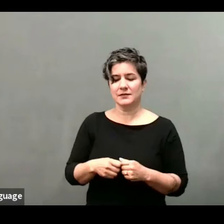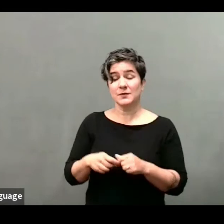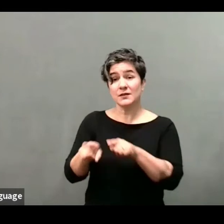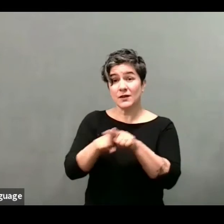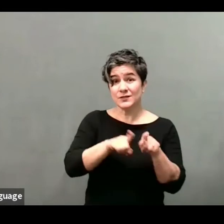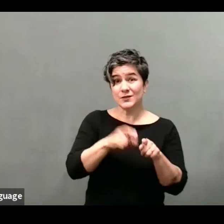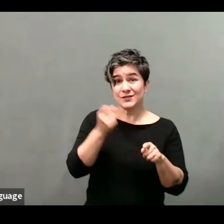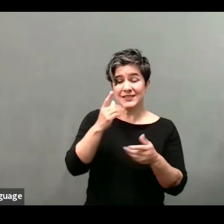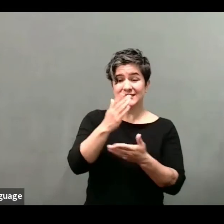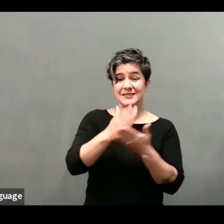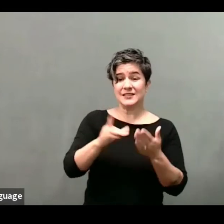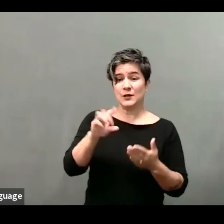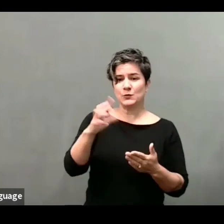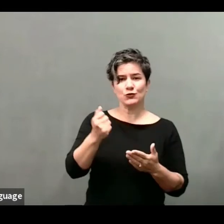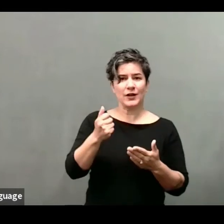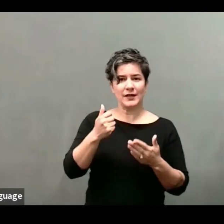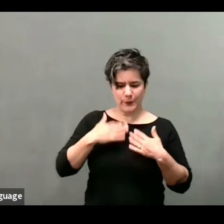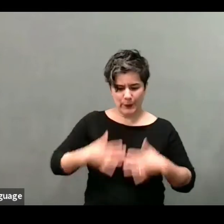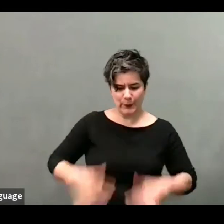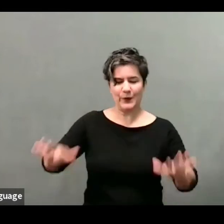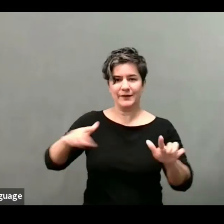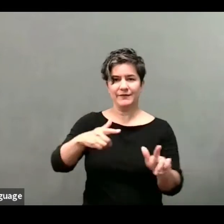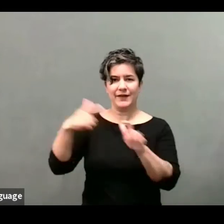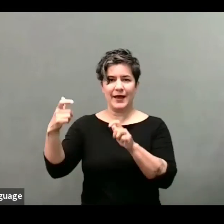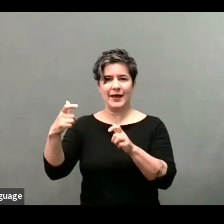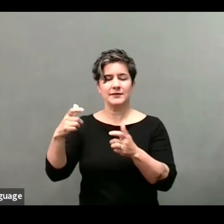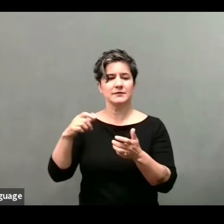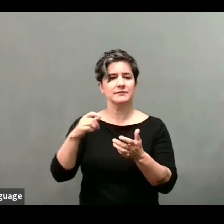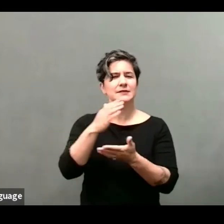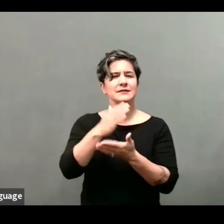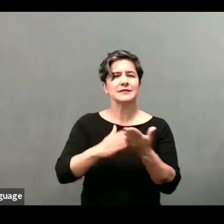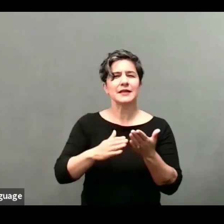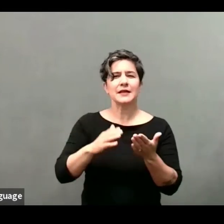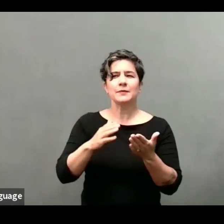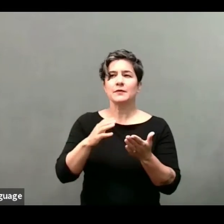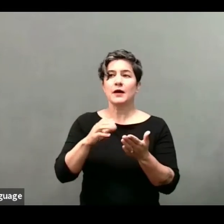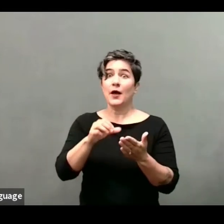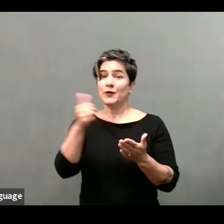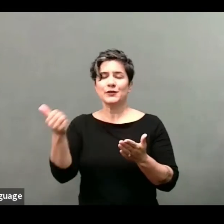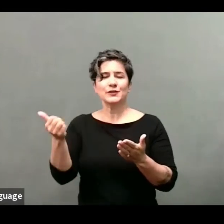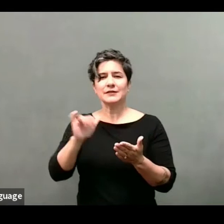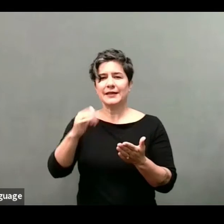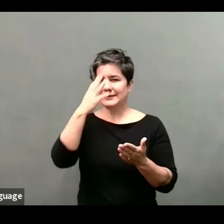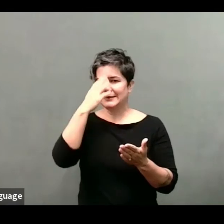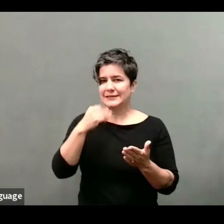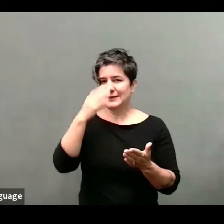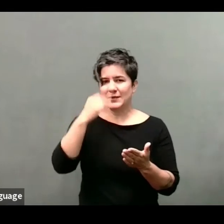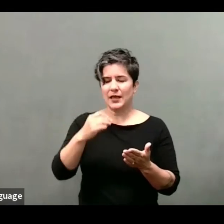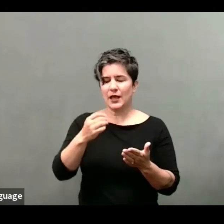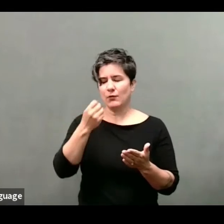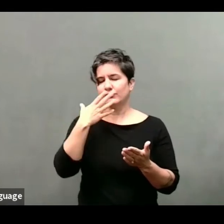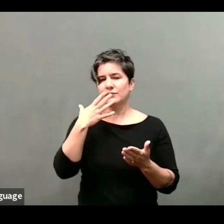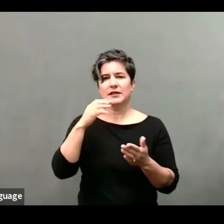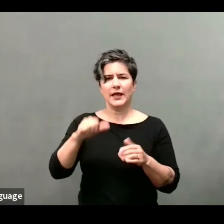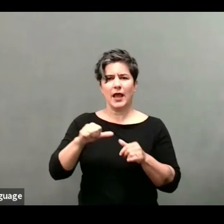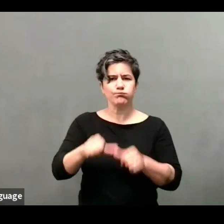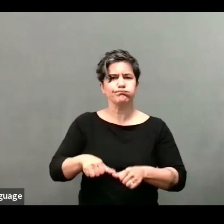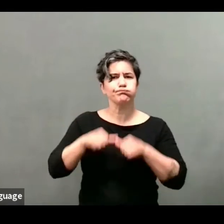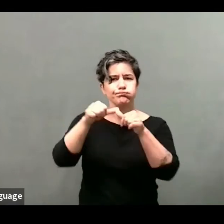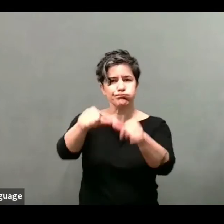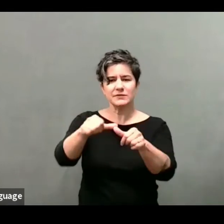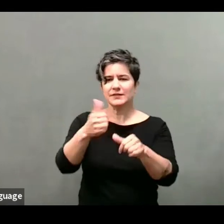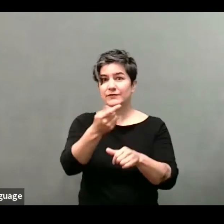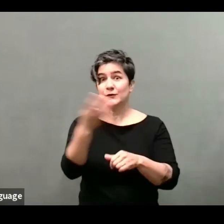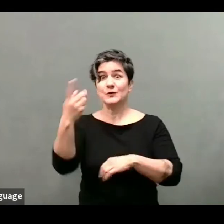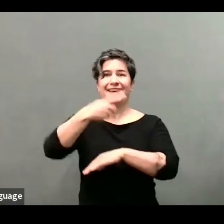at different rates. Some, especially like sleep aids, may stick around for days. Other